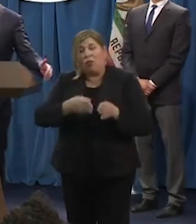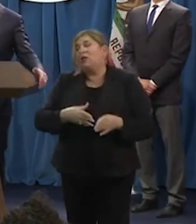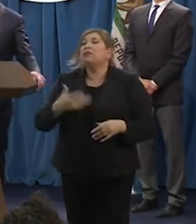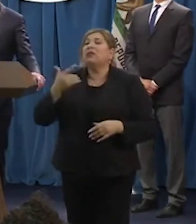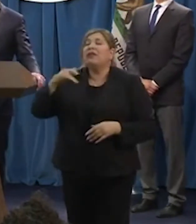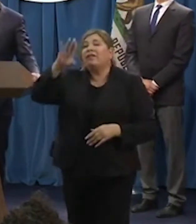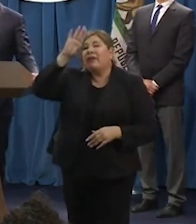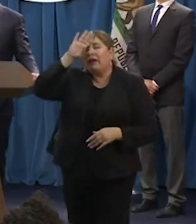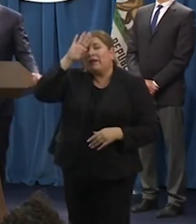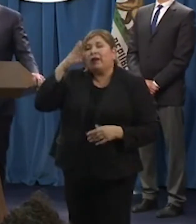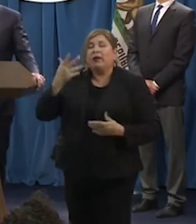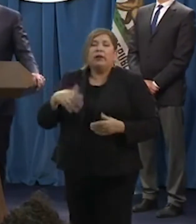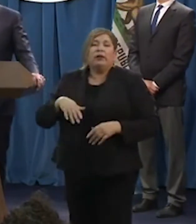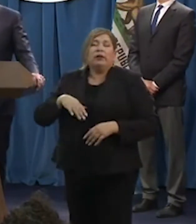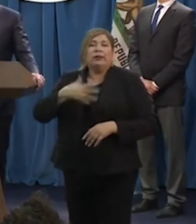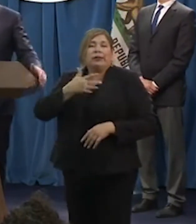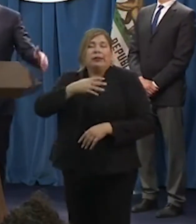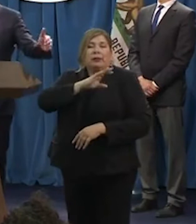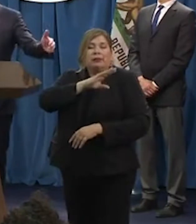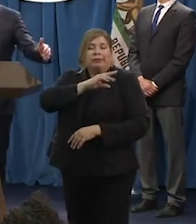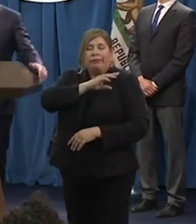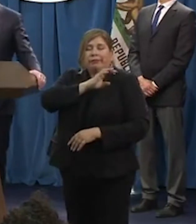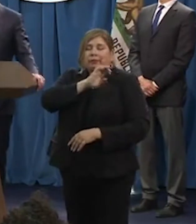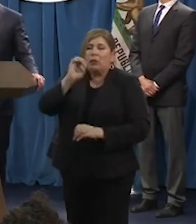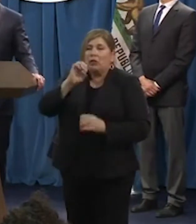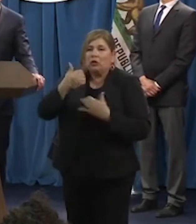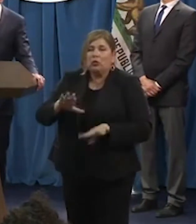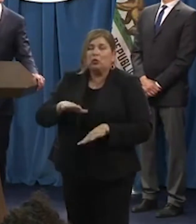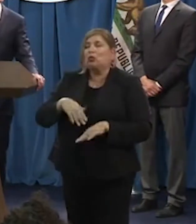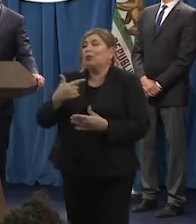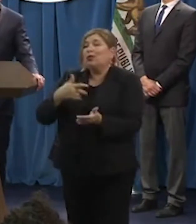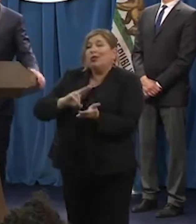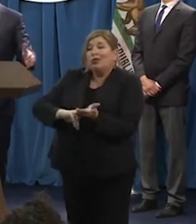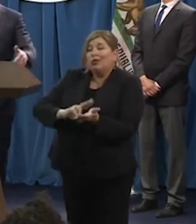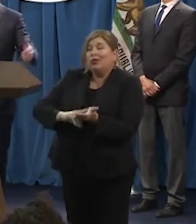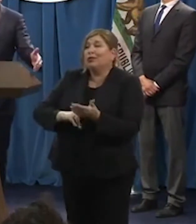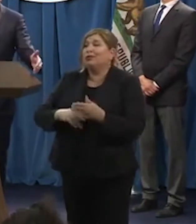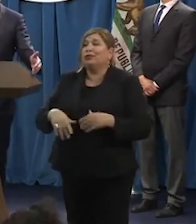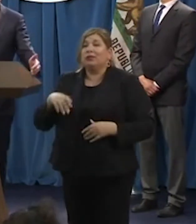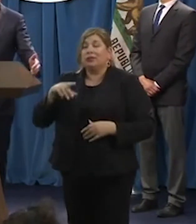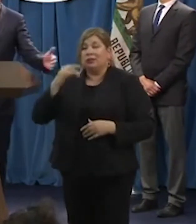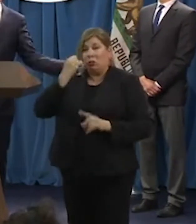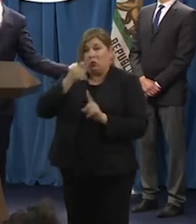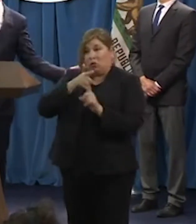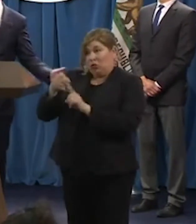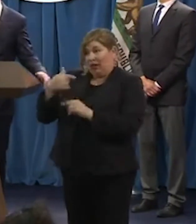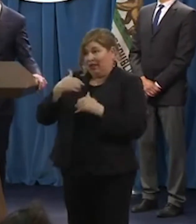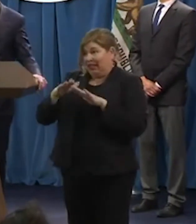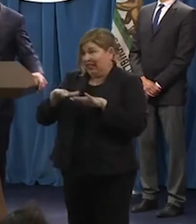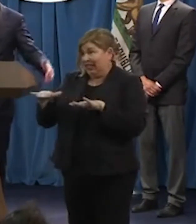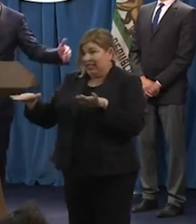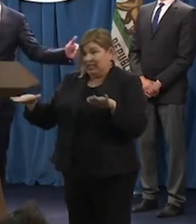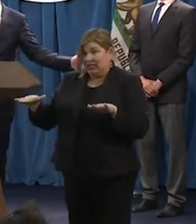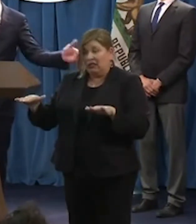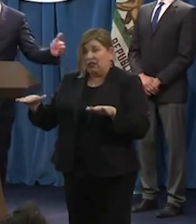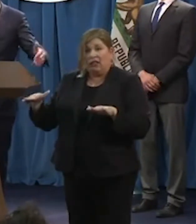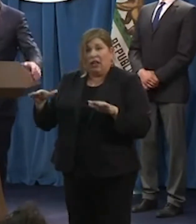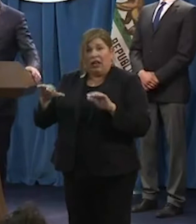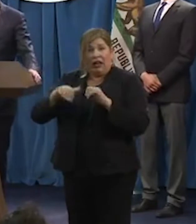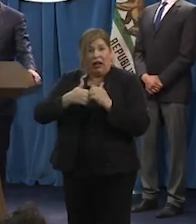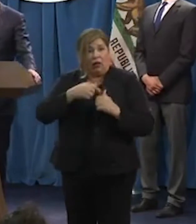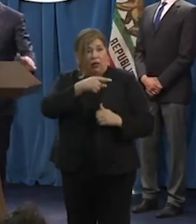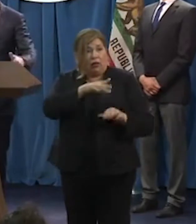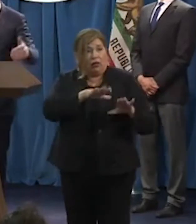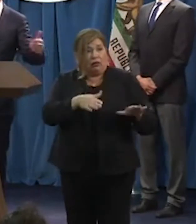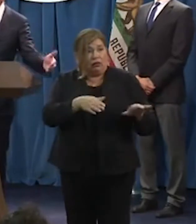officer, firefighter, emergency room doctor, nurse practitioner, and you have kids, and you have no capacity to have those